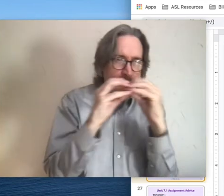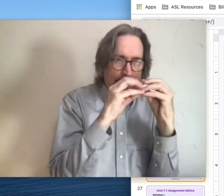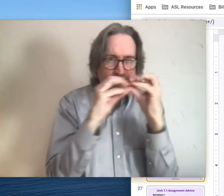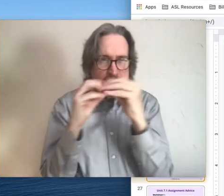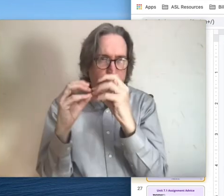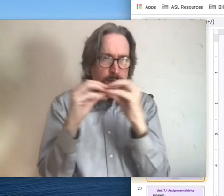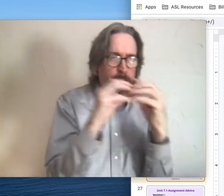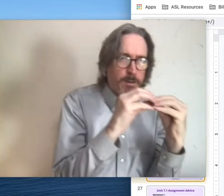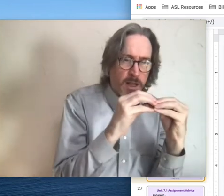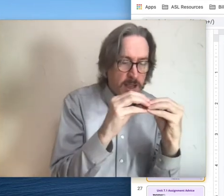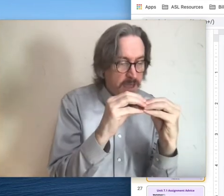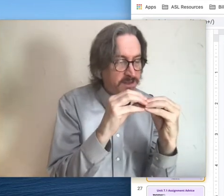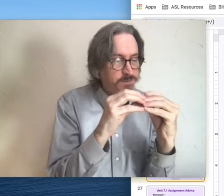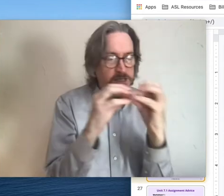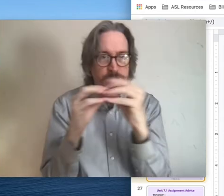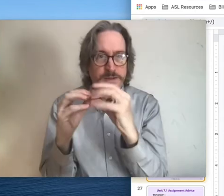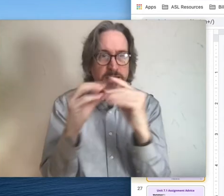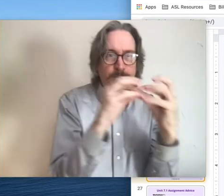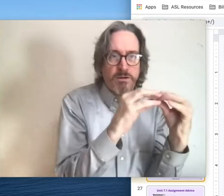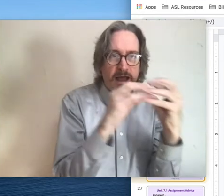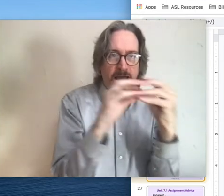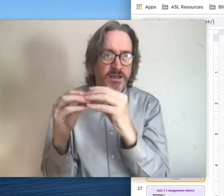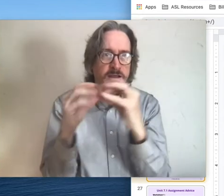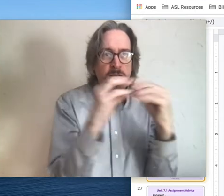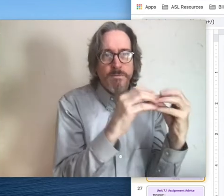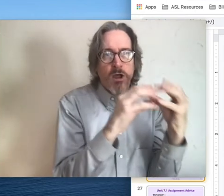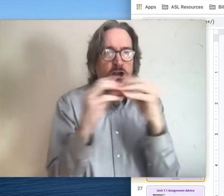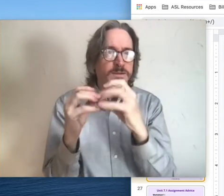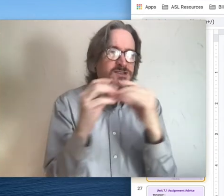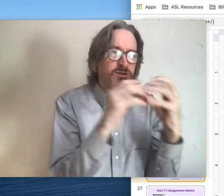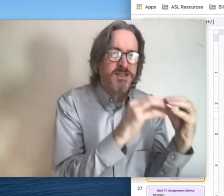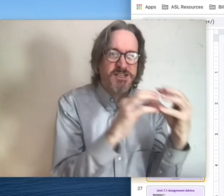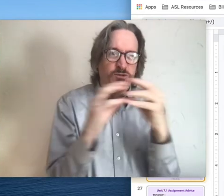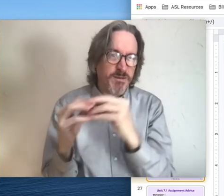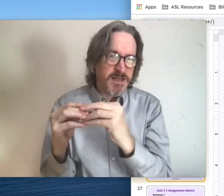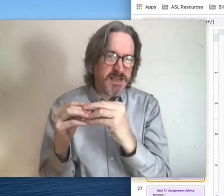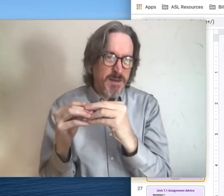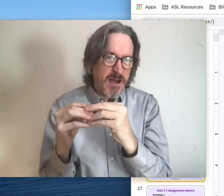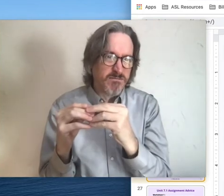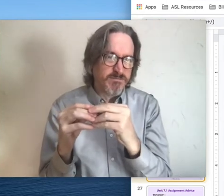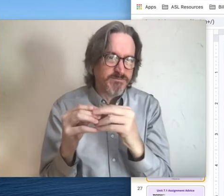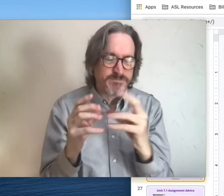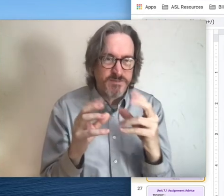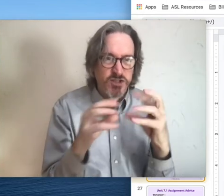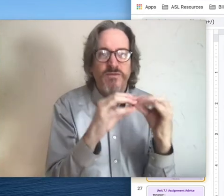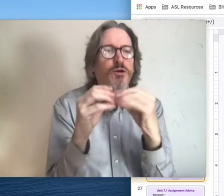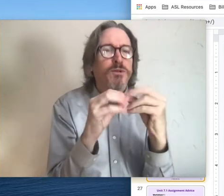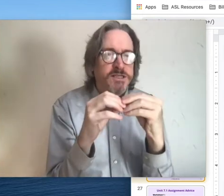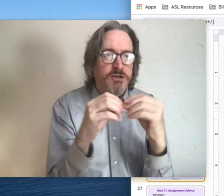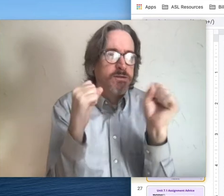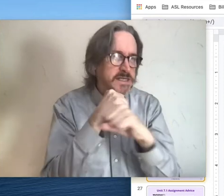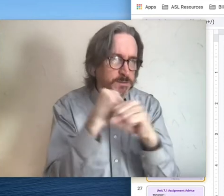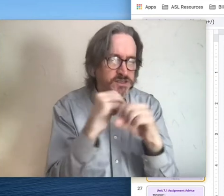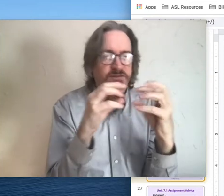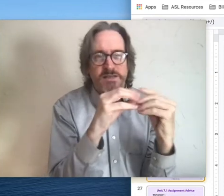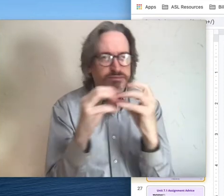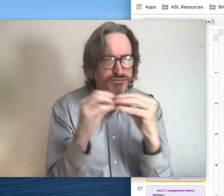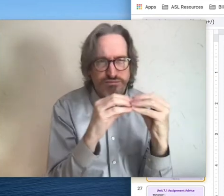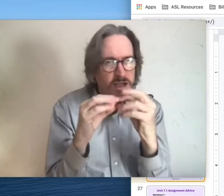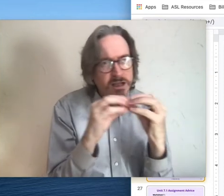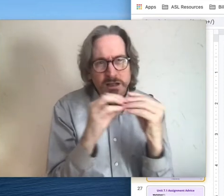he signs blah, blah, blah, blah, blah. And this means people having arguments or disagreements about, verbal disagreements as opposed